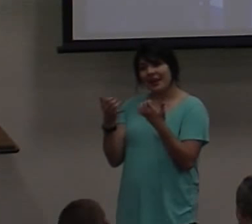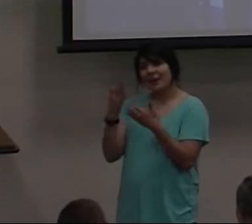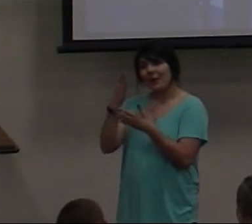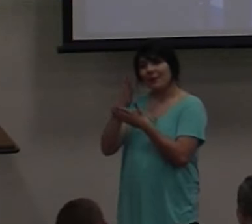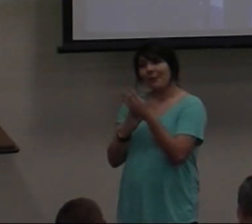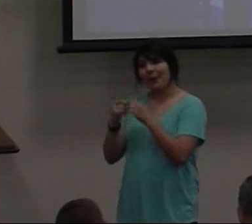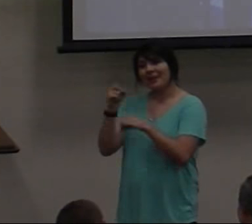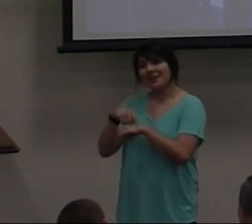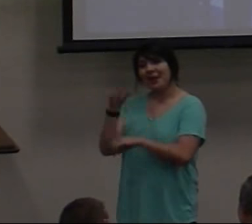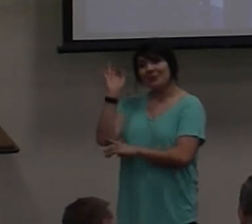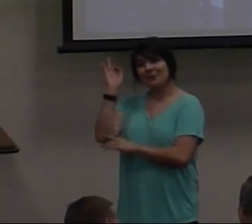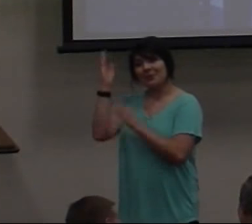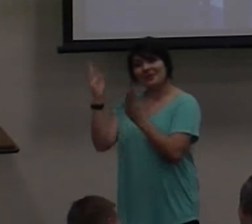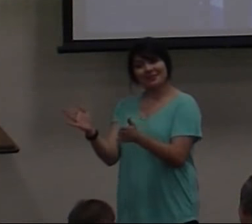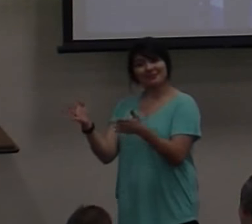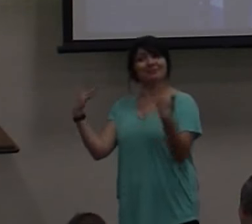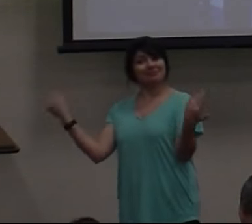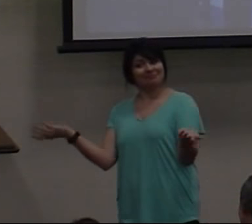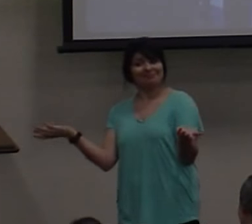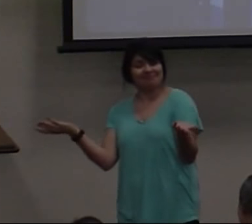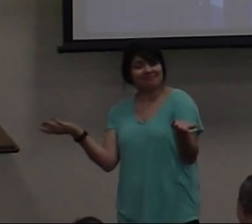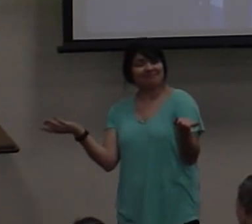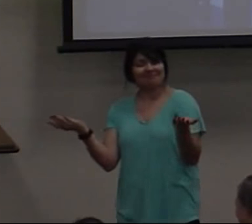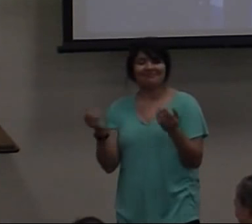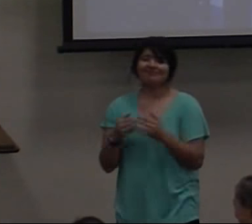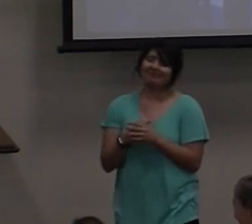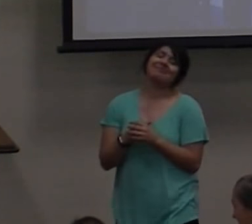now in our churches.